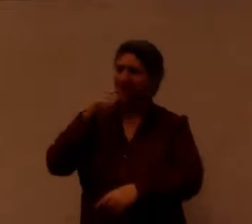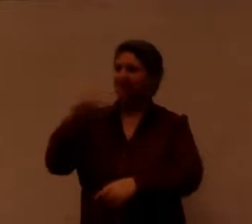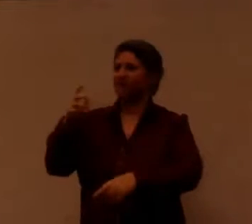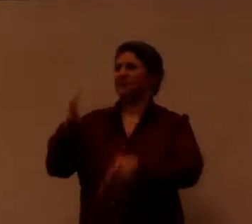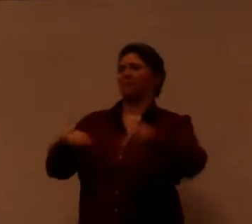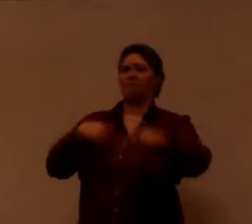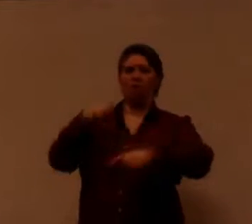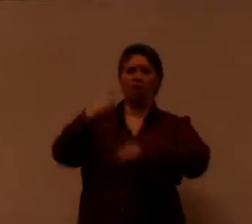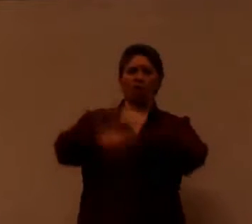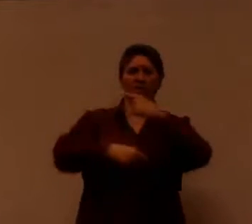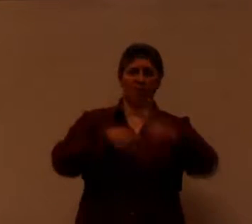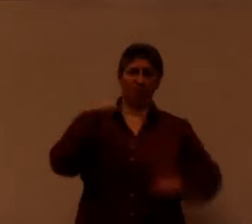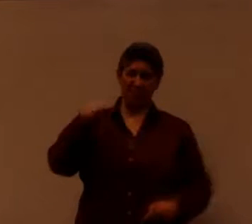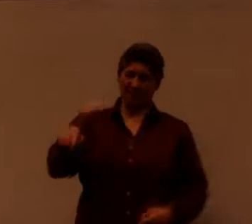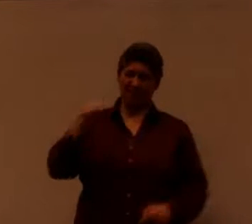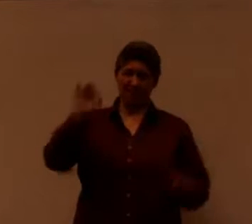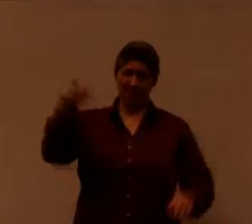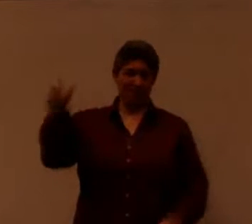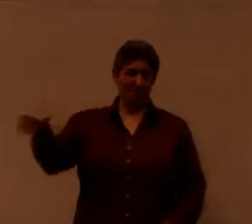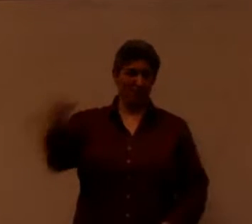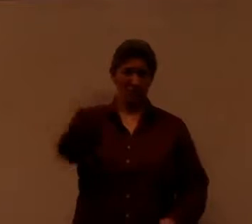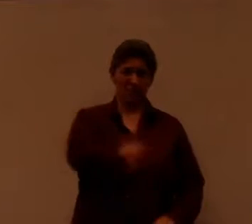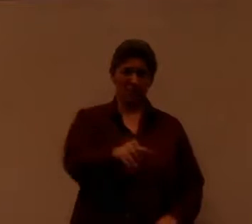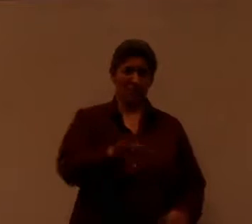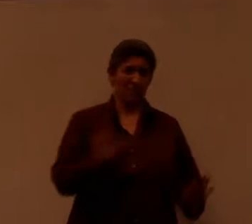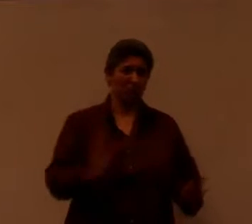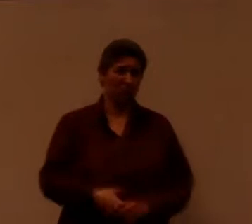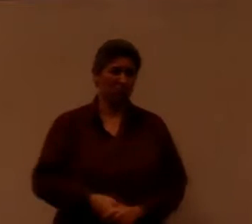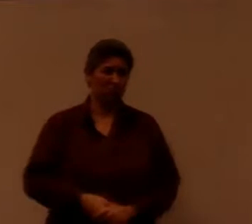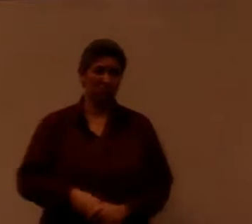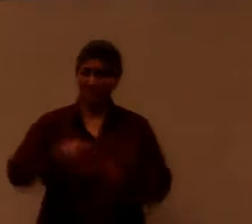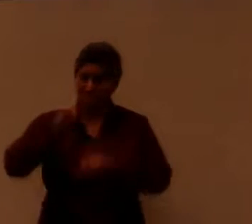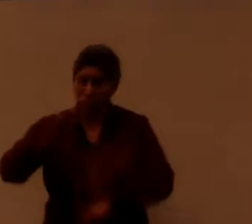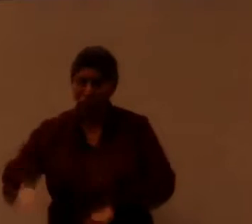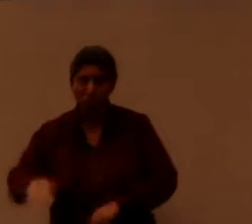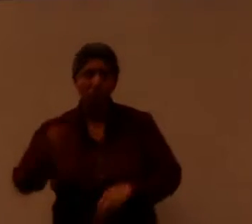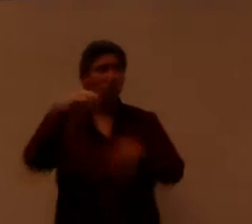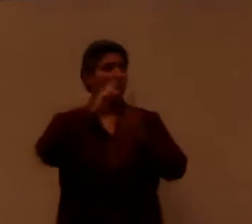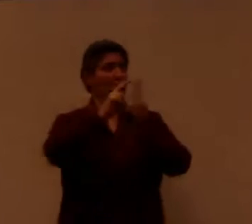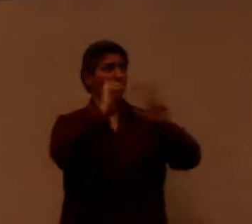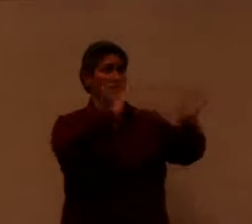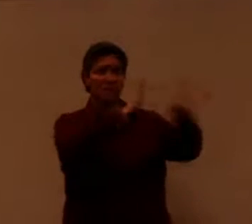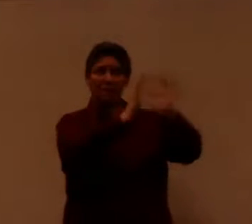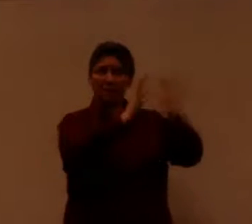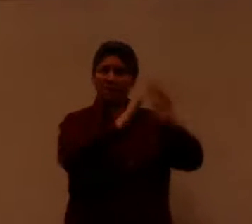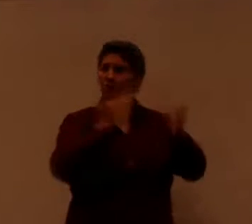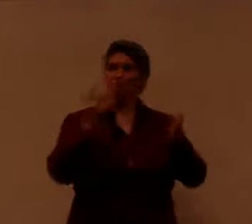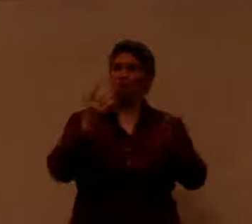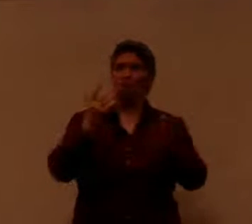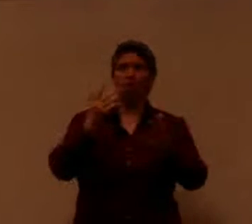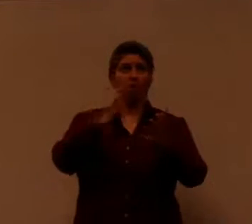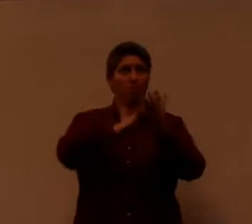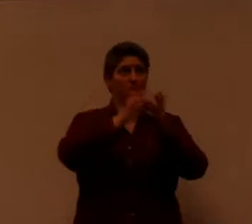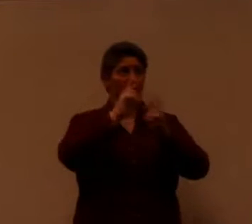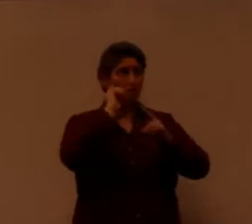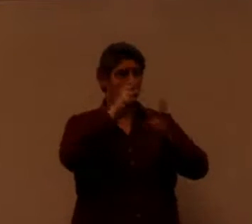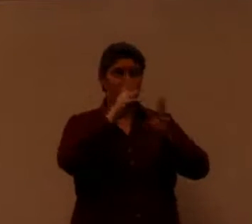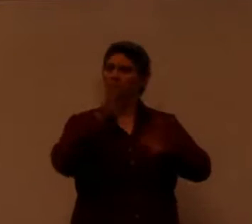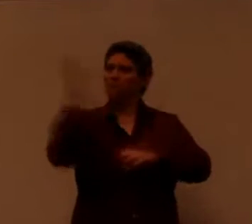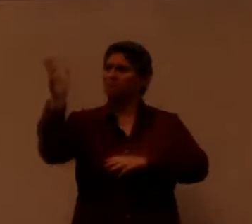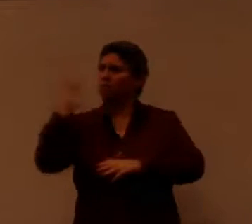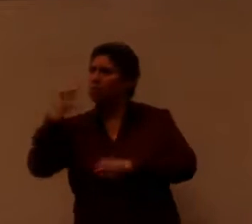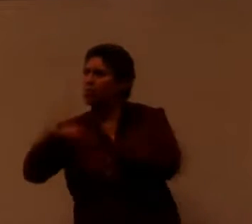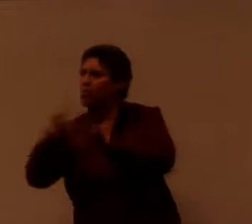community, you go home, you're involved in the deaf community, that's the perfect person that we're looking for, someone who's involved. Whether that's a child who has deaf